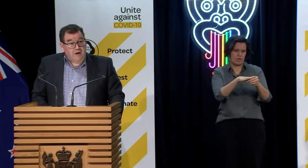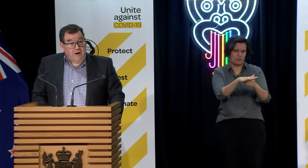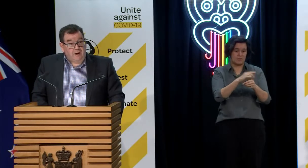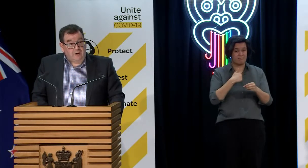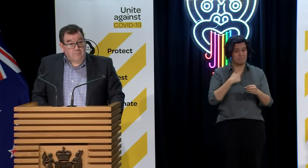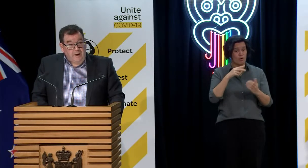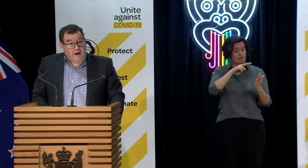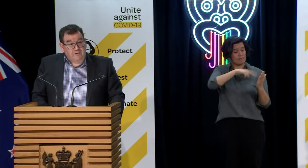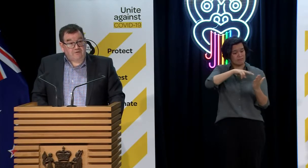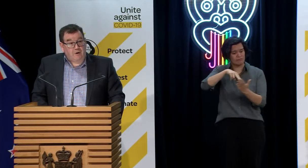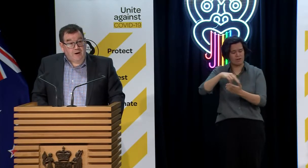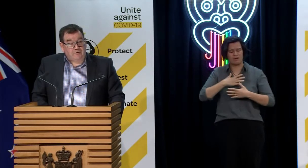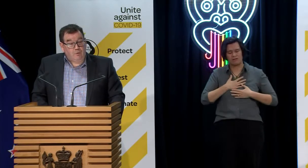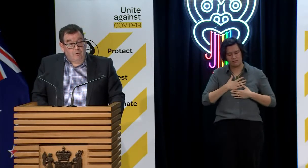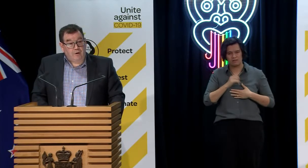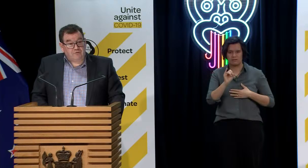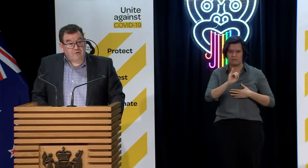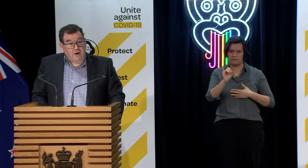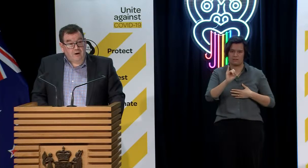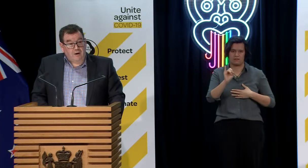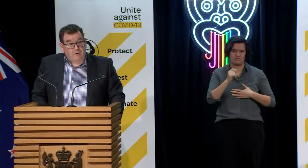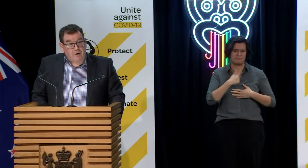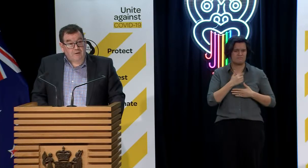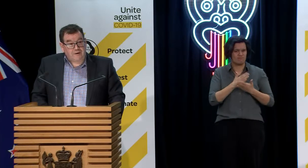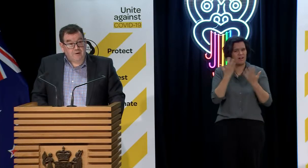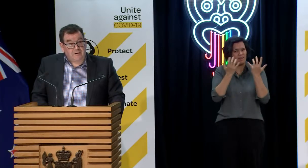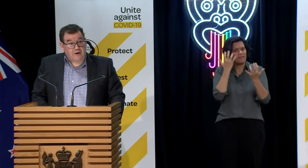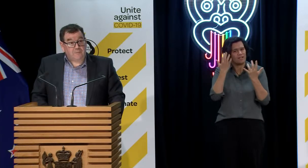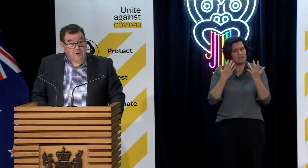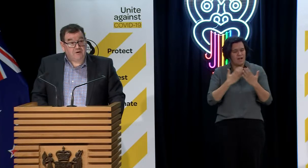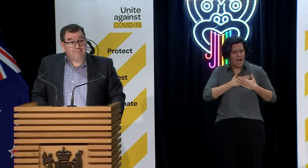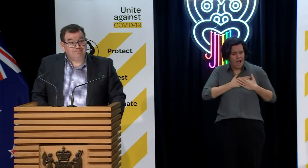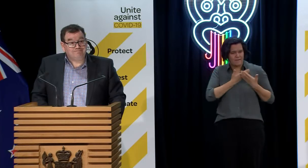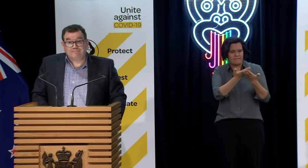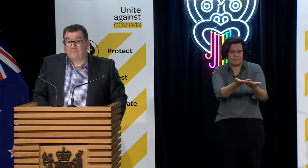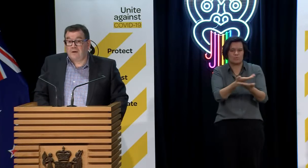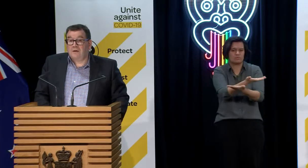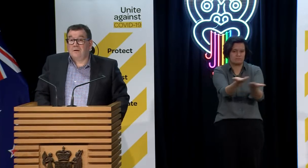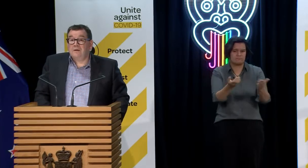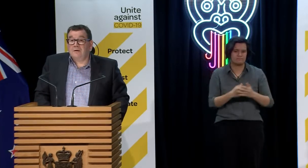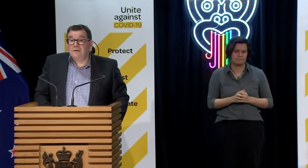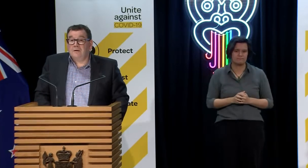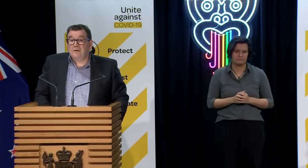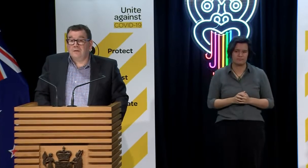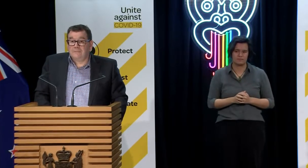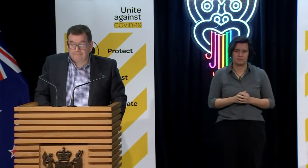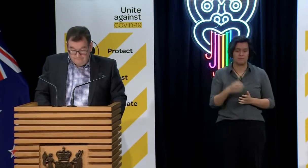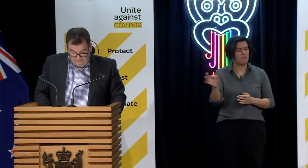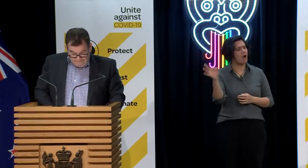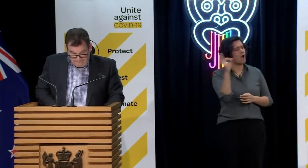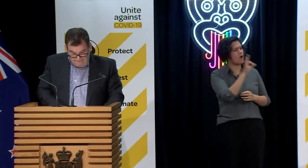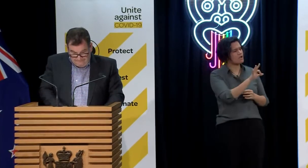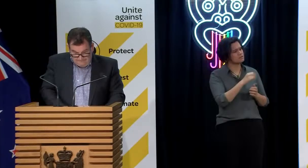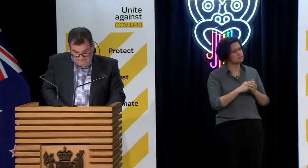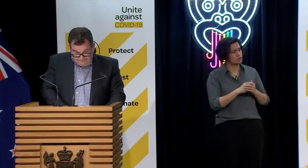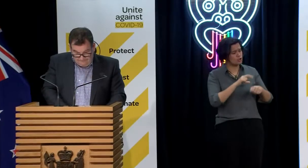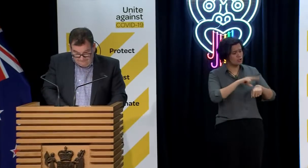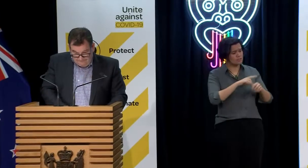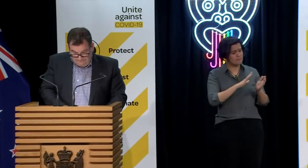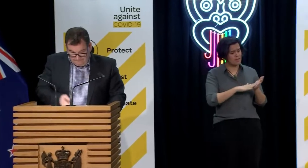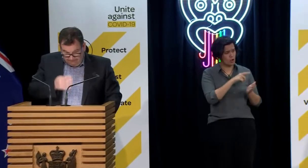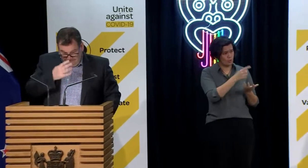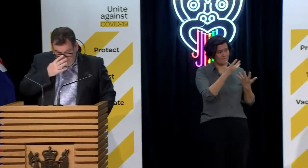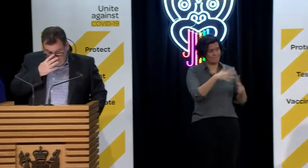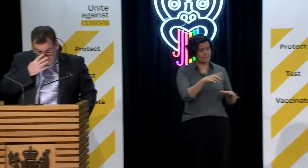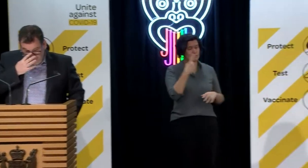tragic, and my heart does go out to all those around them and their community. Michael May, have you seen the